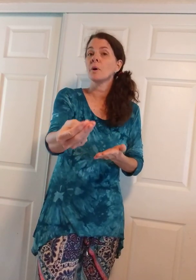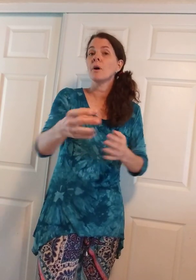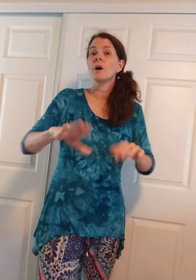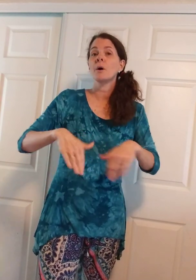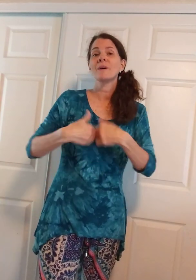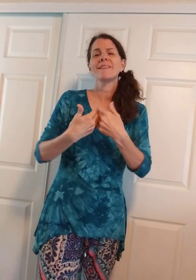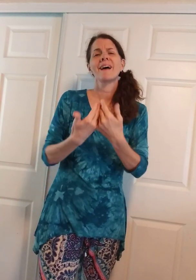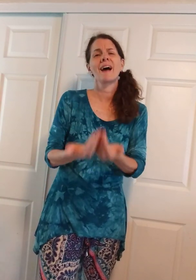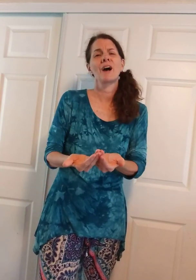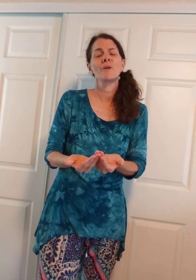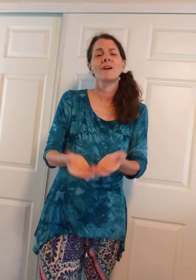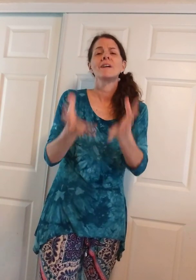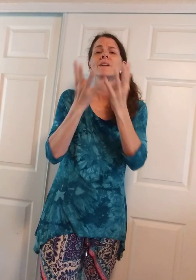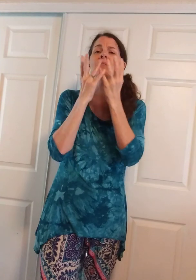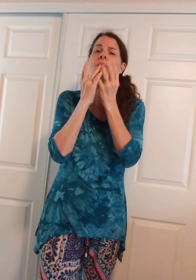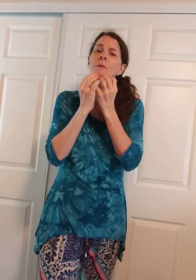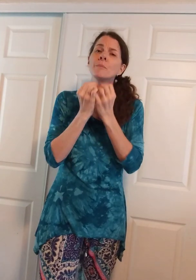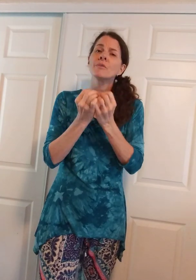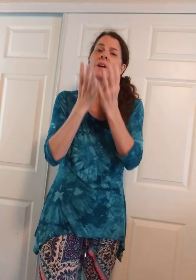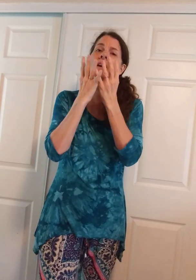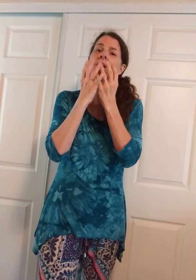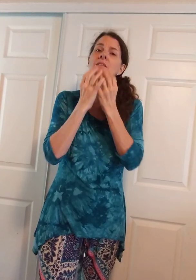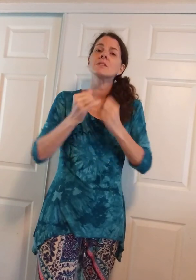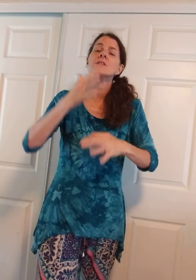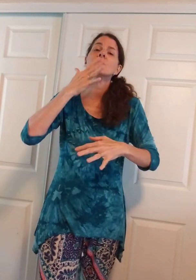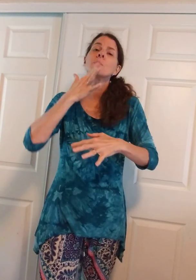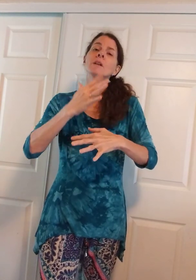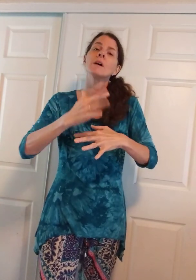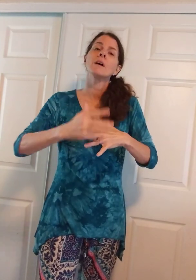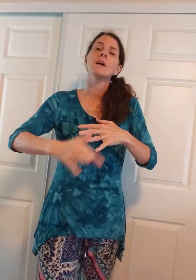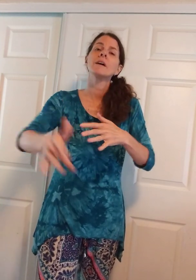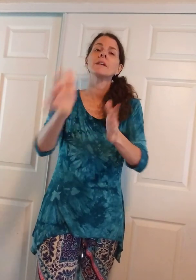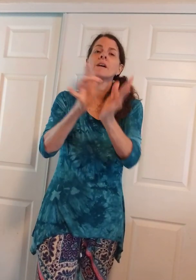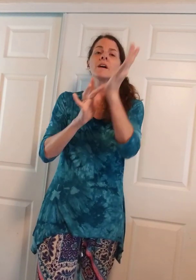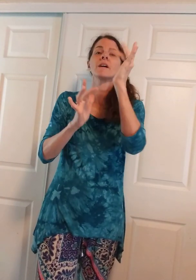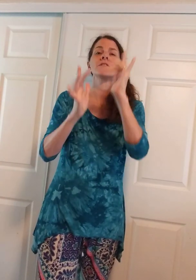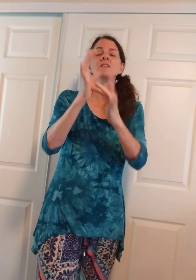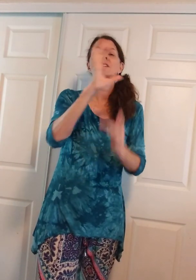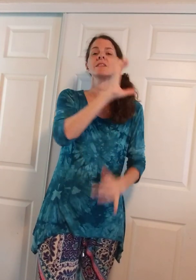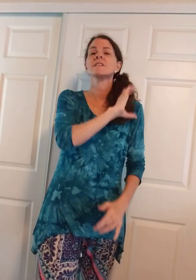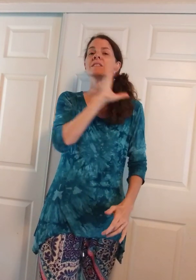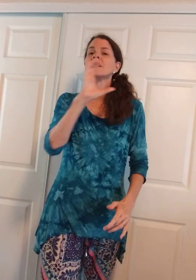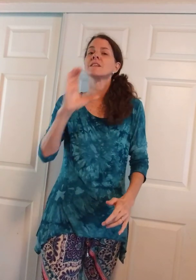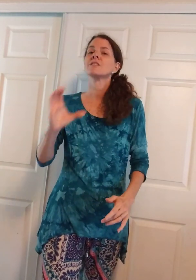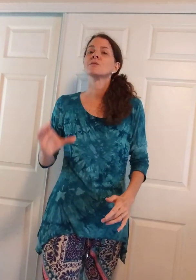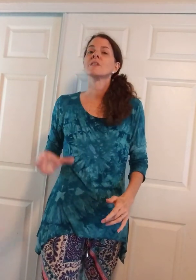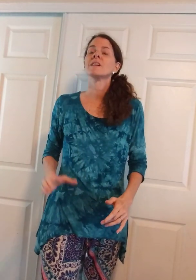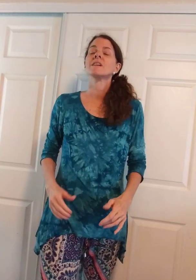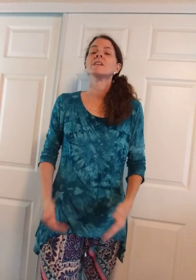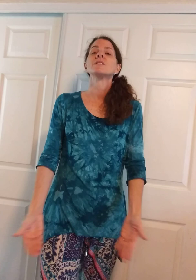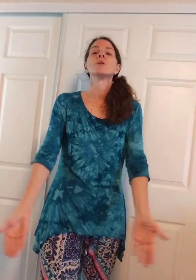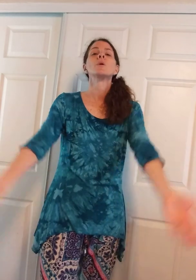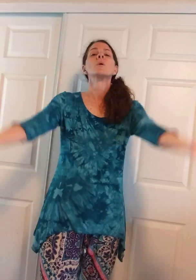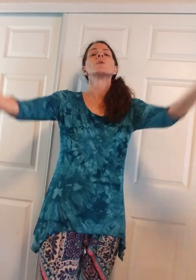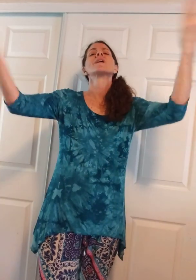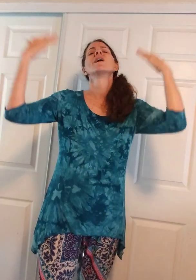born with the precious blood Oh come